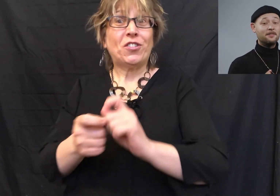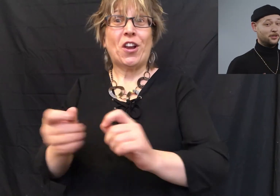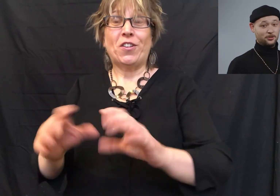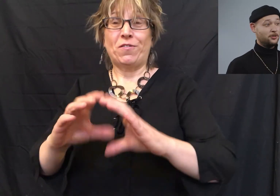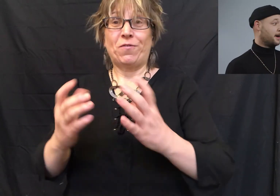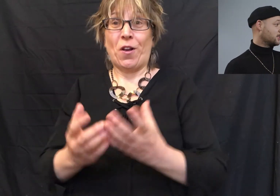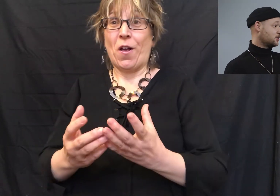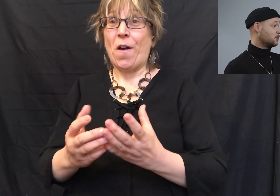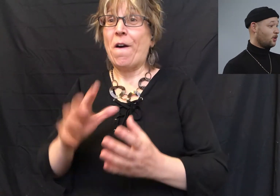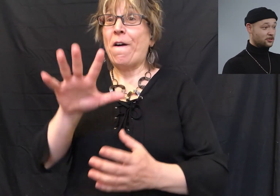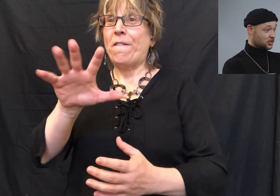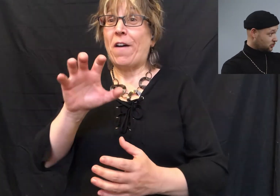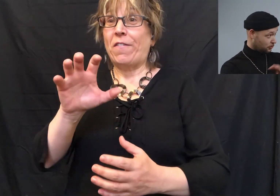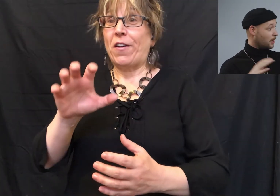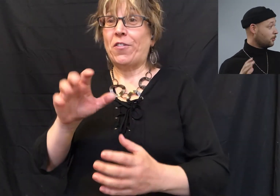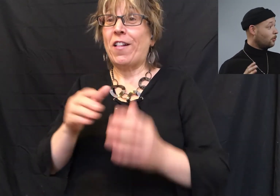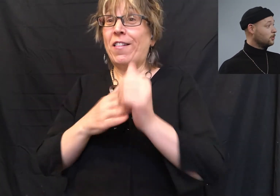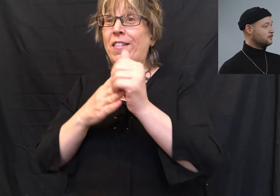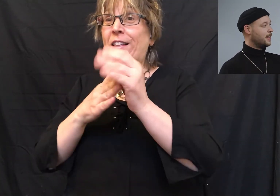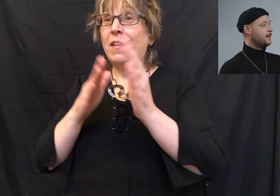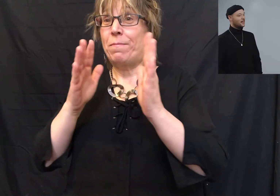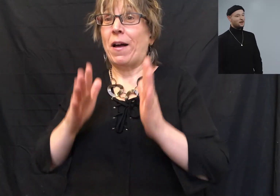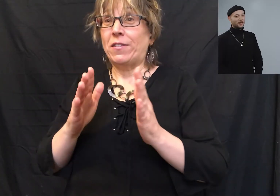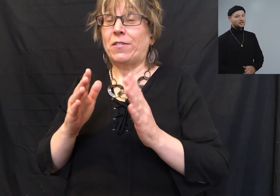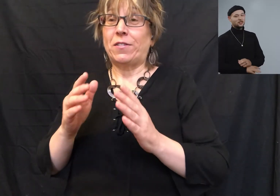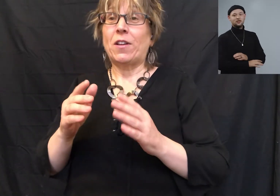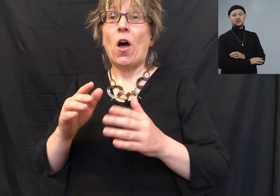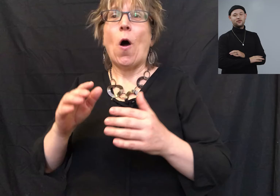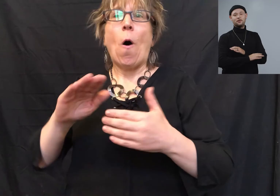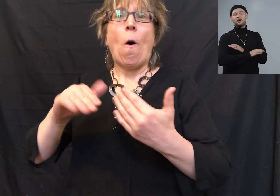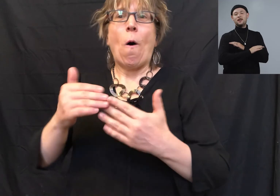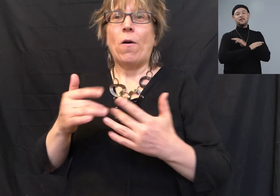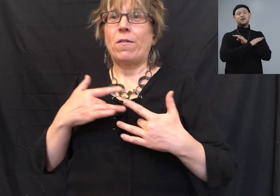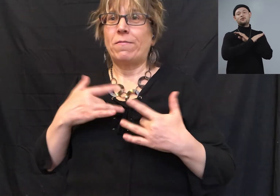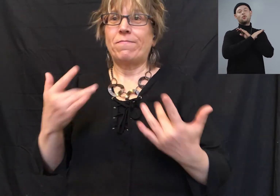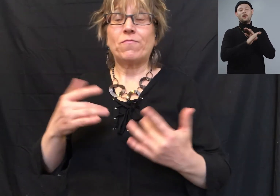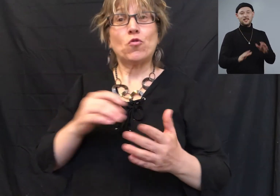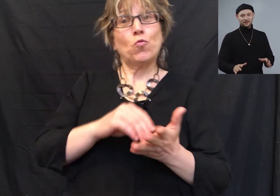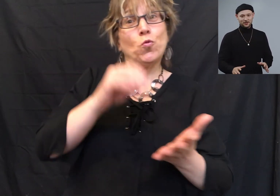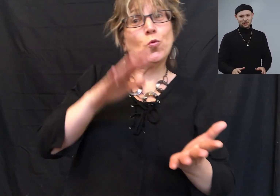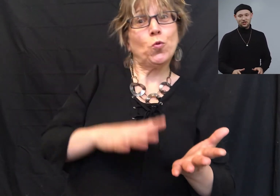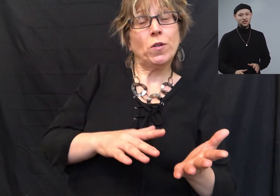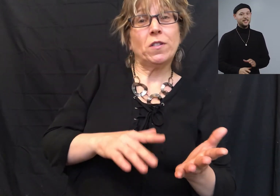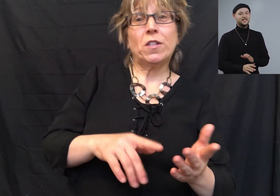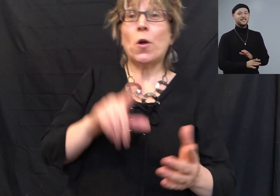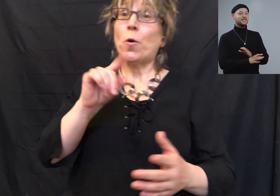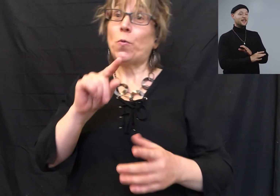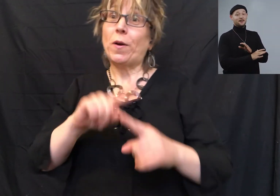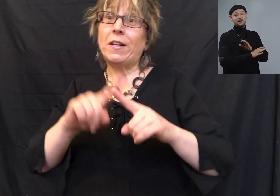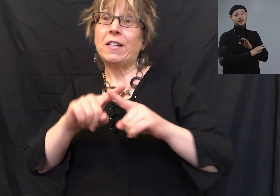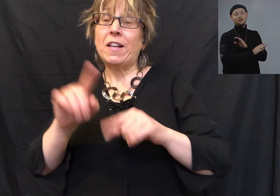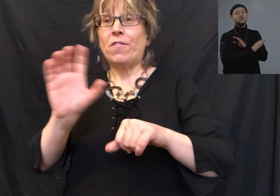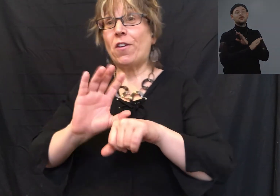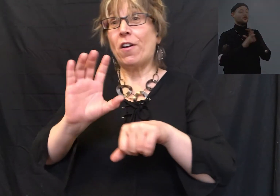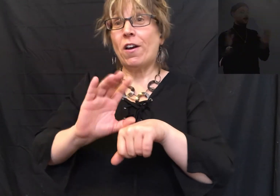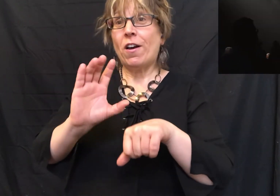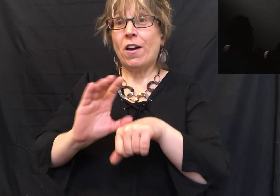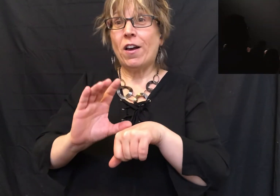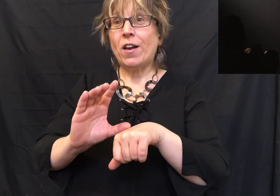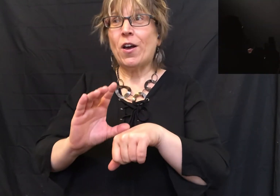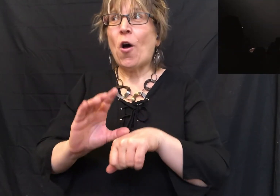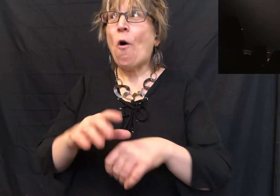over 500 youth pastors just throughout the whole event. And then we had students from 20 different churches, and it was